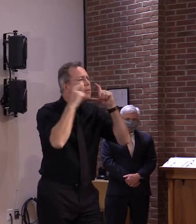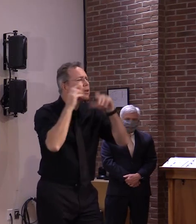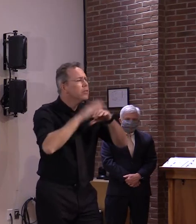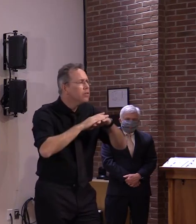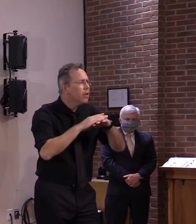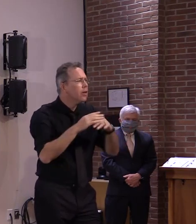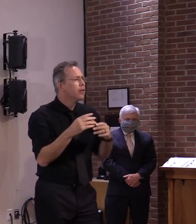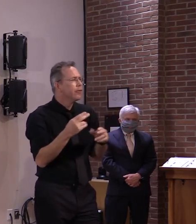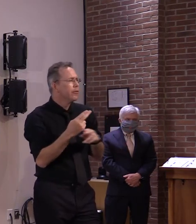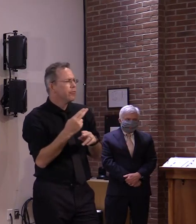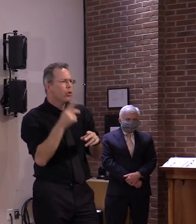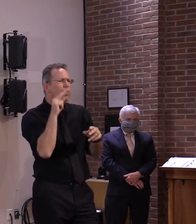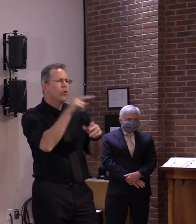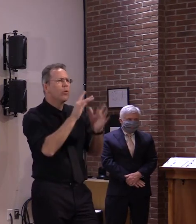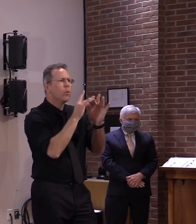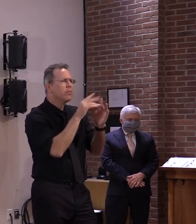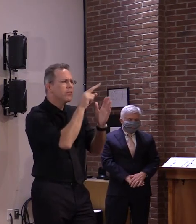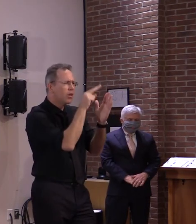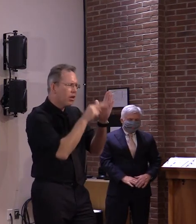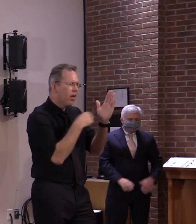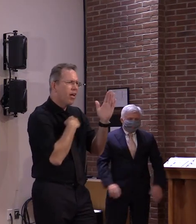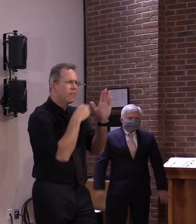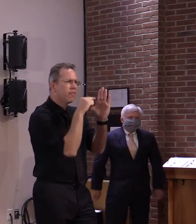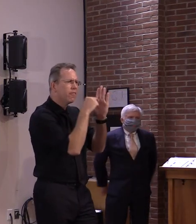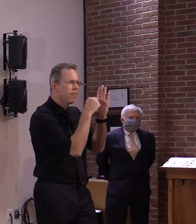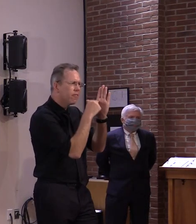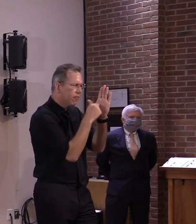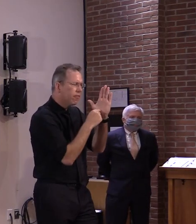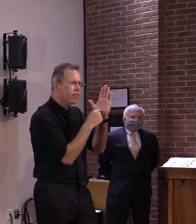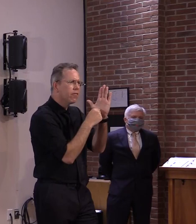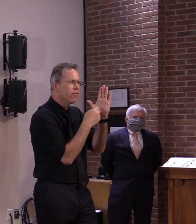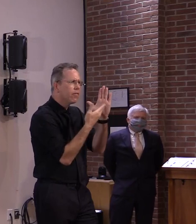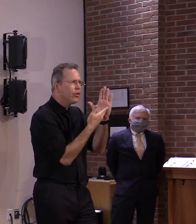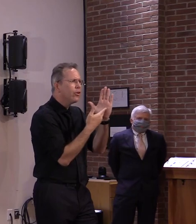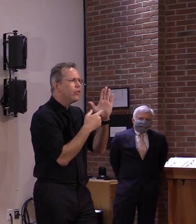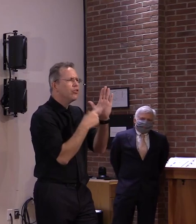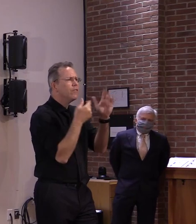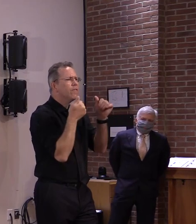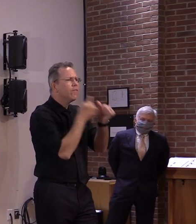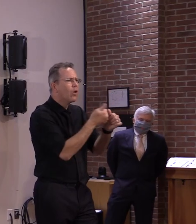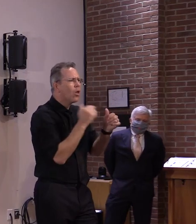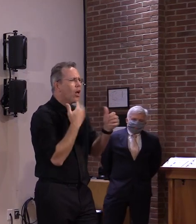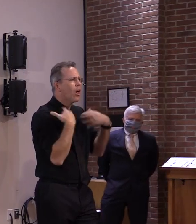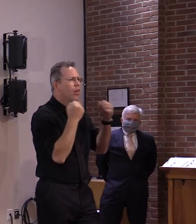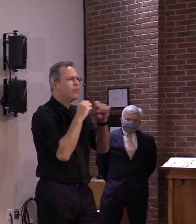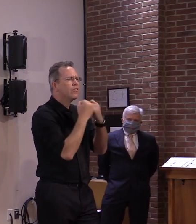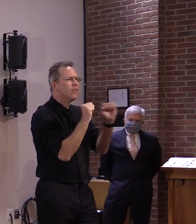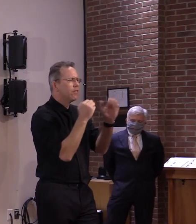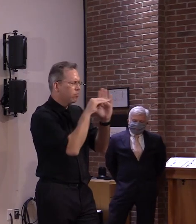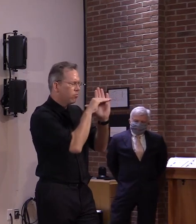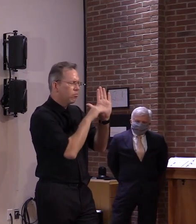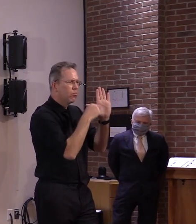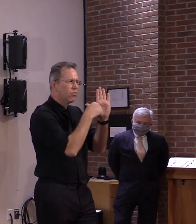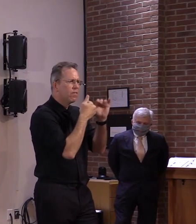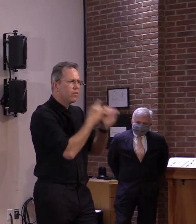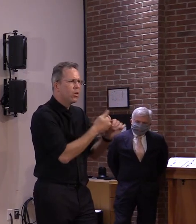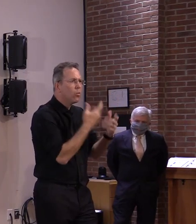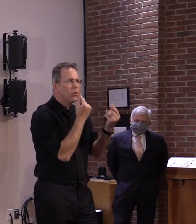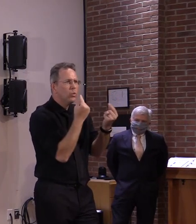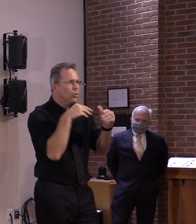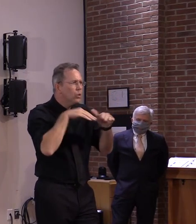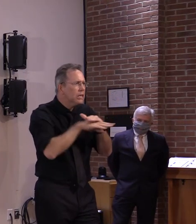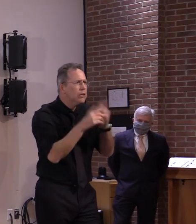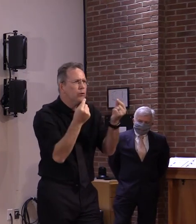can't point you to the exact spot, but again, it's, you know, follow the health and safety guidelines, the recommendations in terms of maintaining